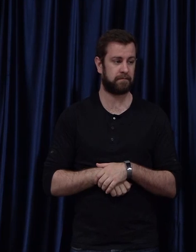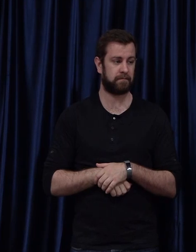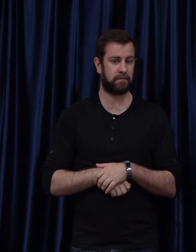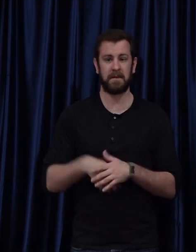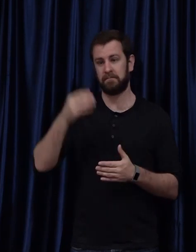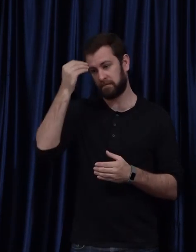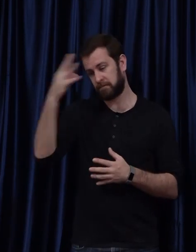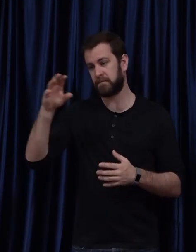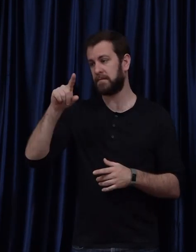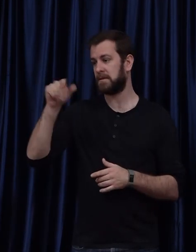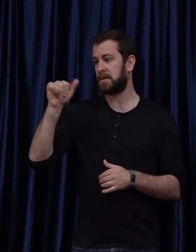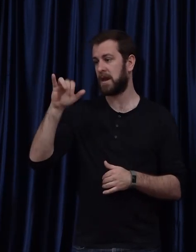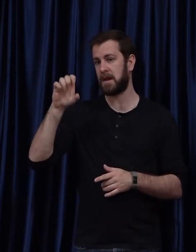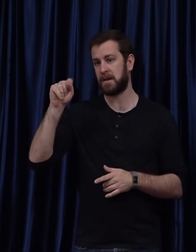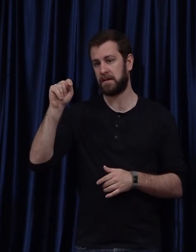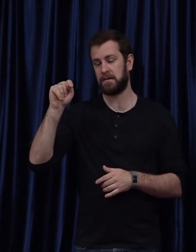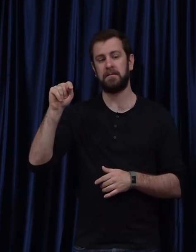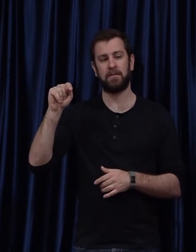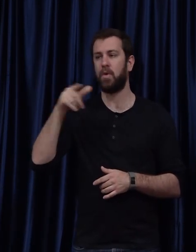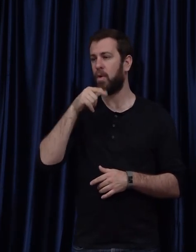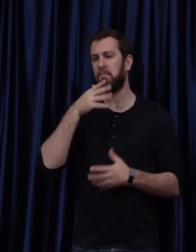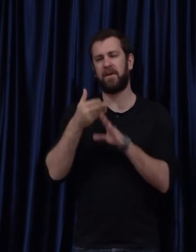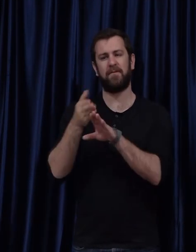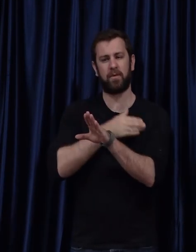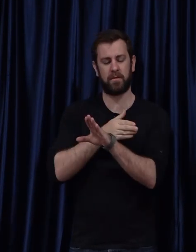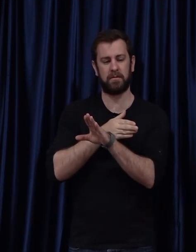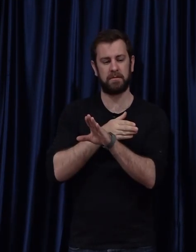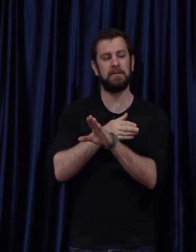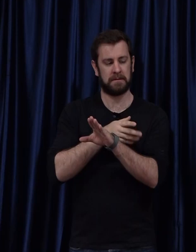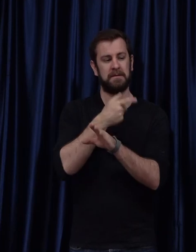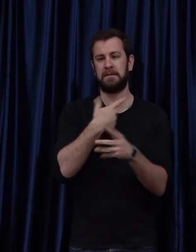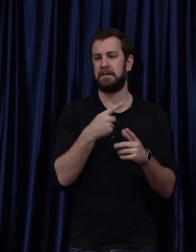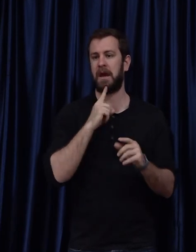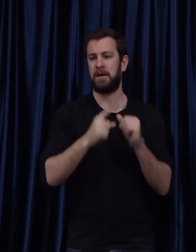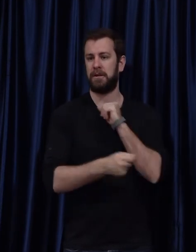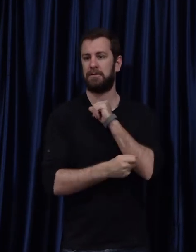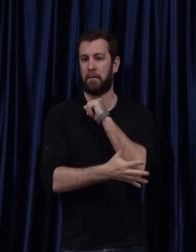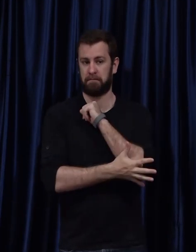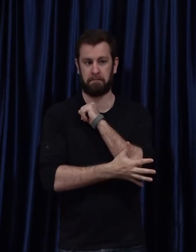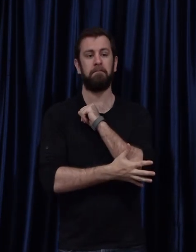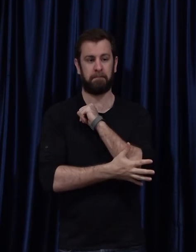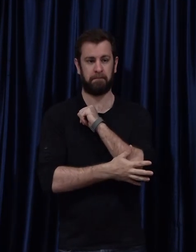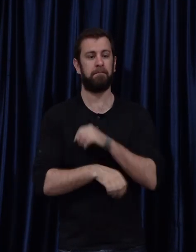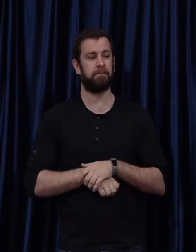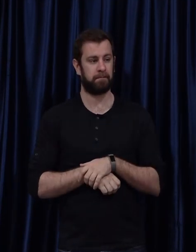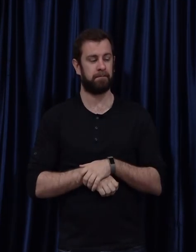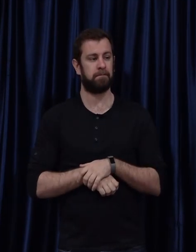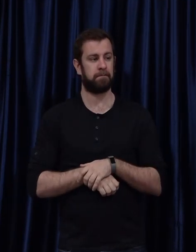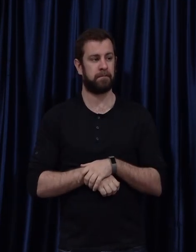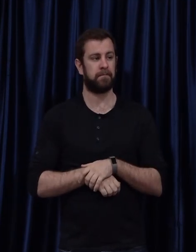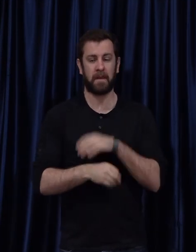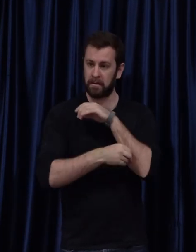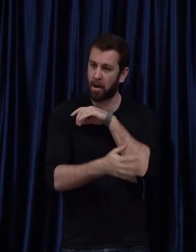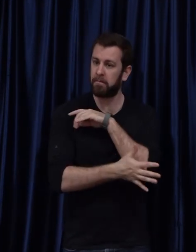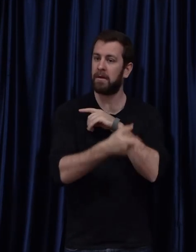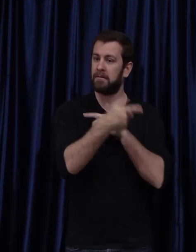Zayd radiallahu anhu, who initially he had adopted. Zayd radiallahu anhu was adopted